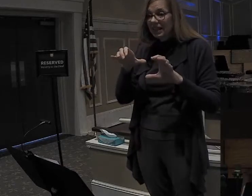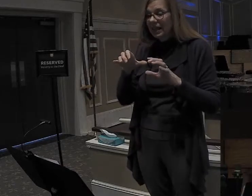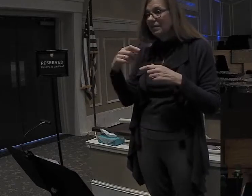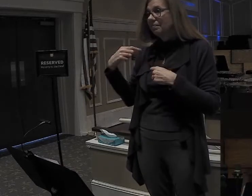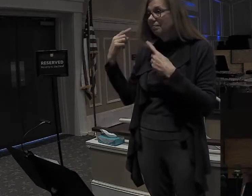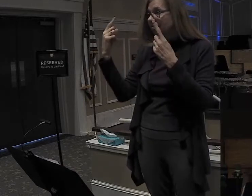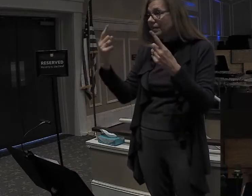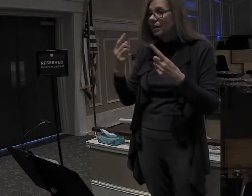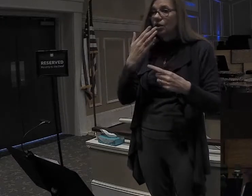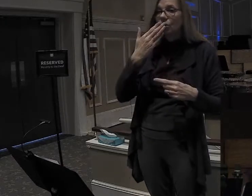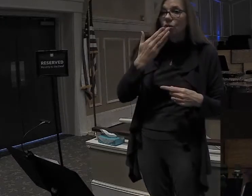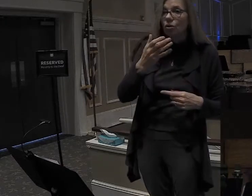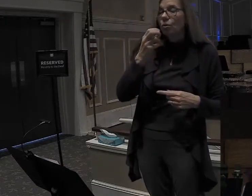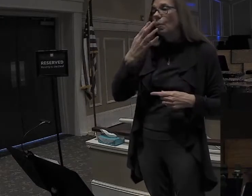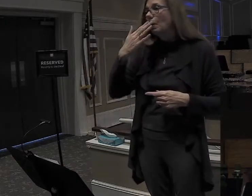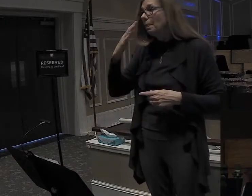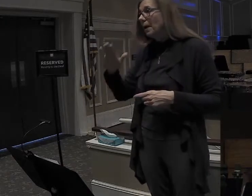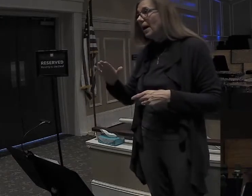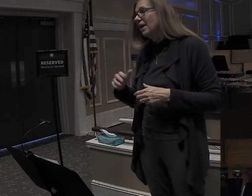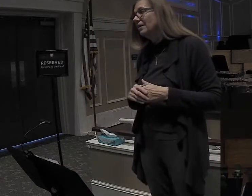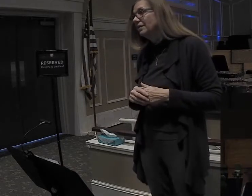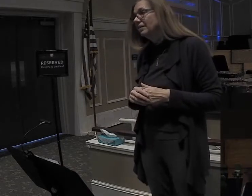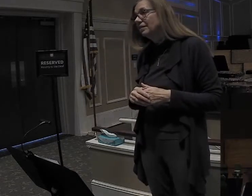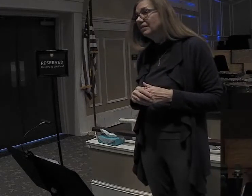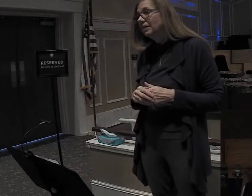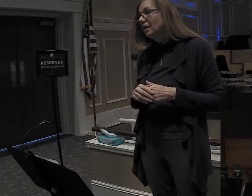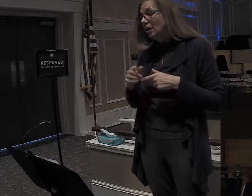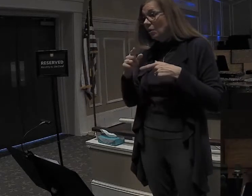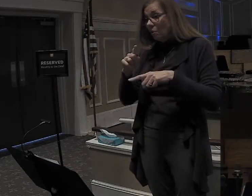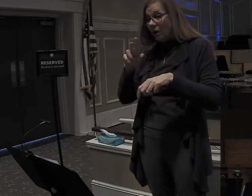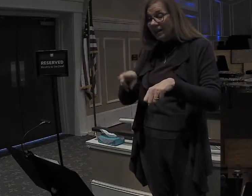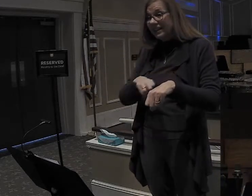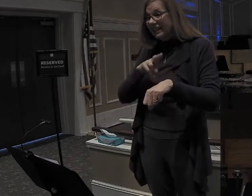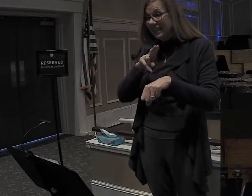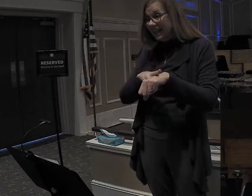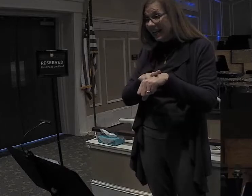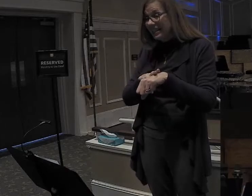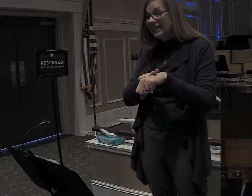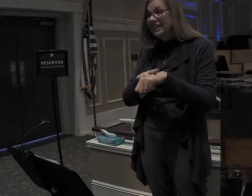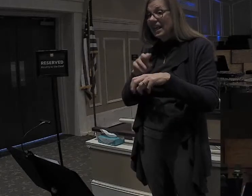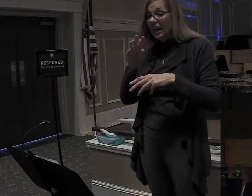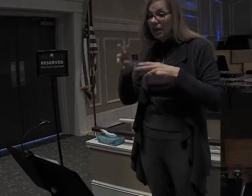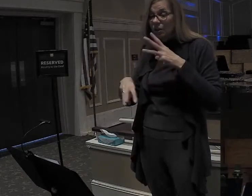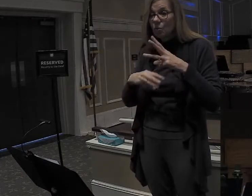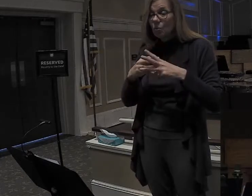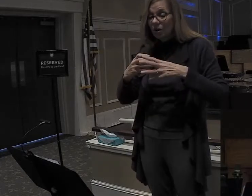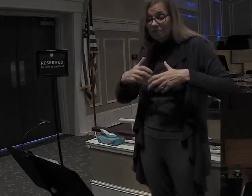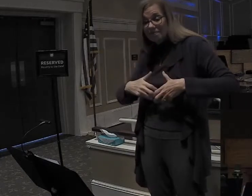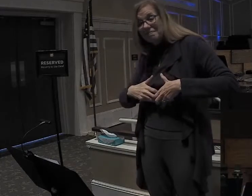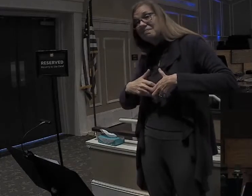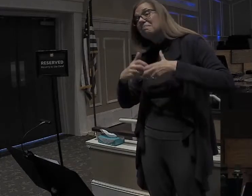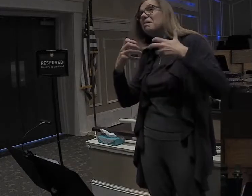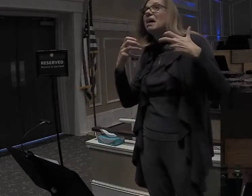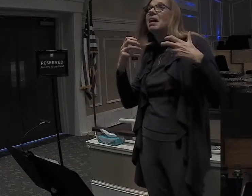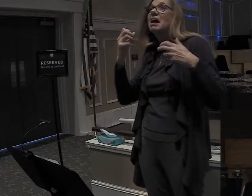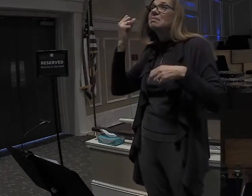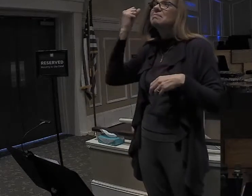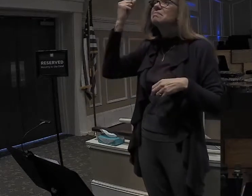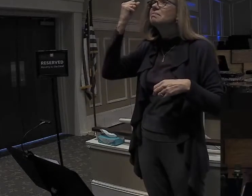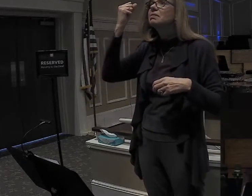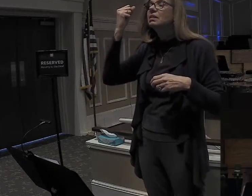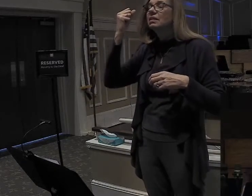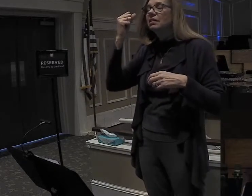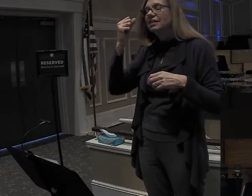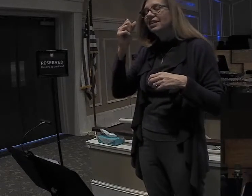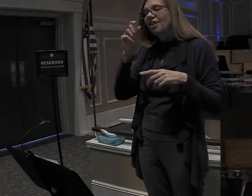bad. And so while a nation, the nations and the world rages, it's a reminder that this will